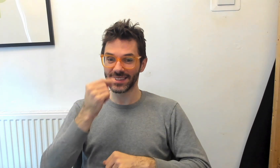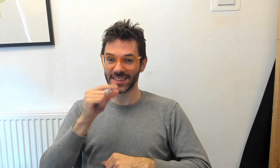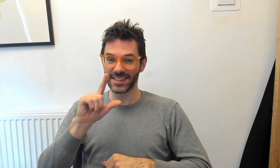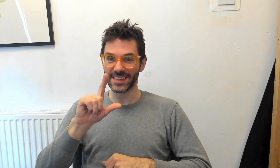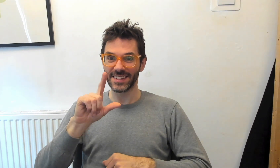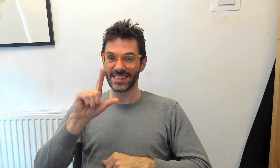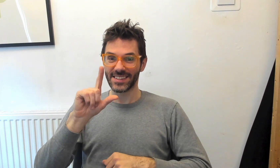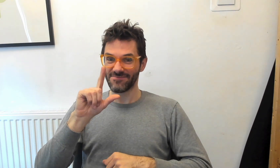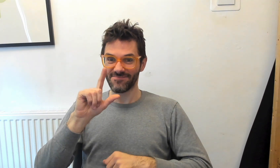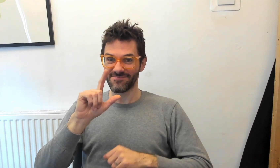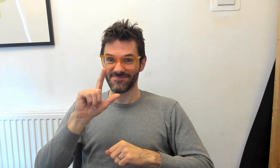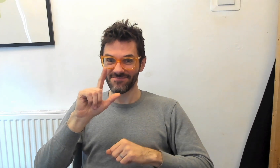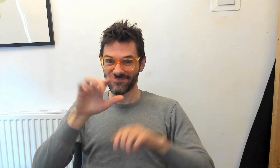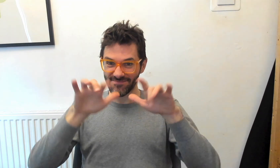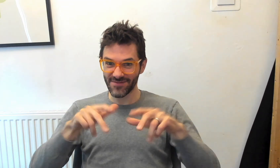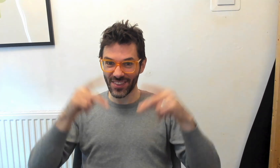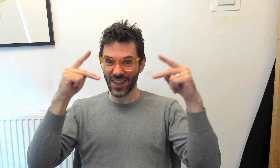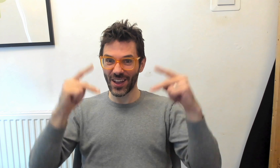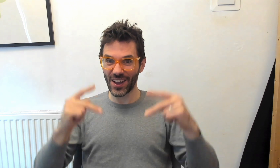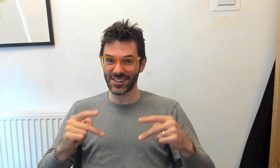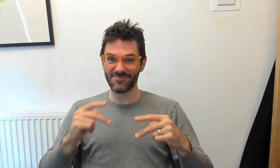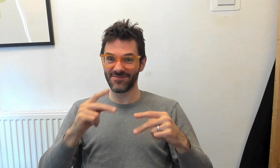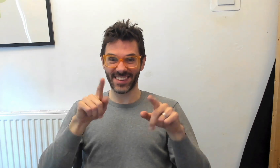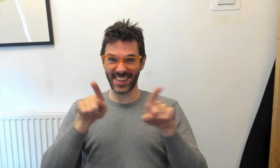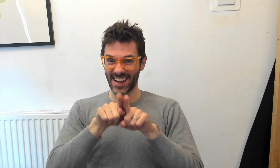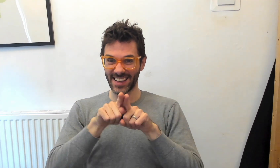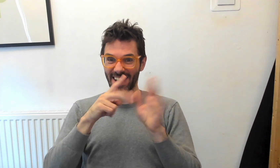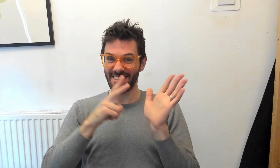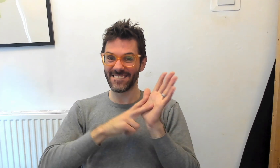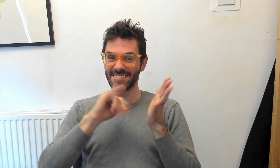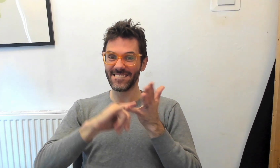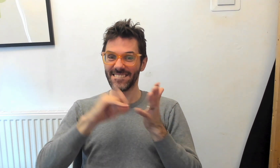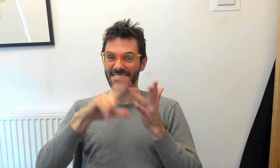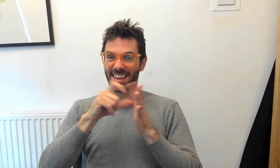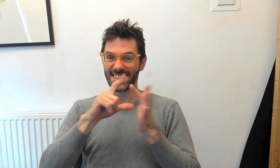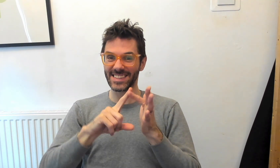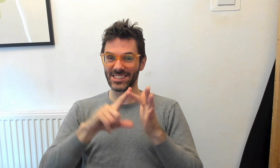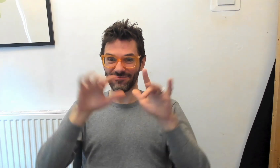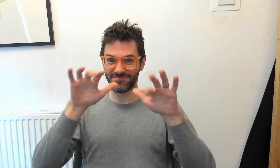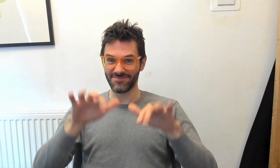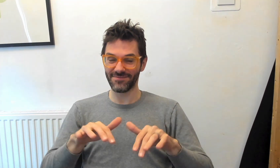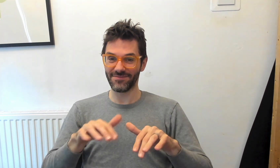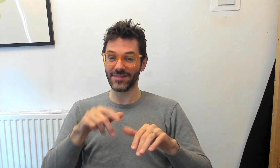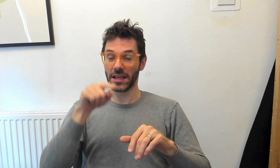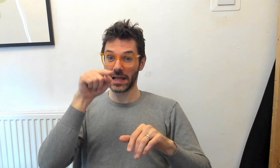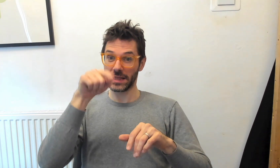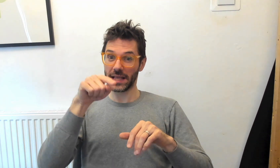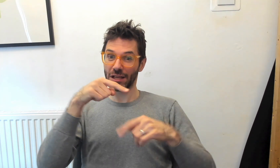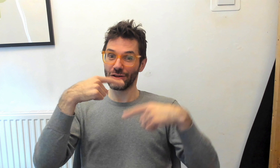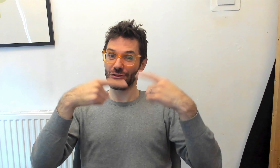and you can write your code, same as VS Code, but it